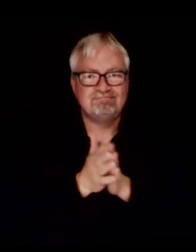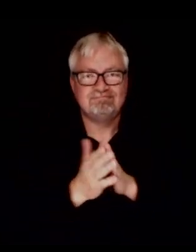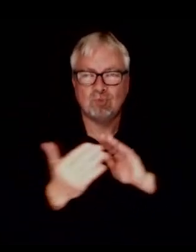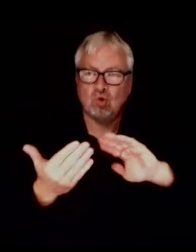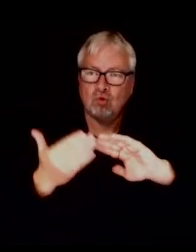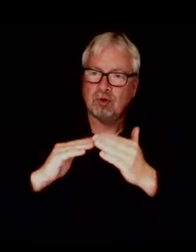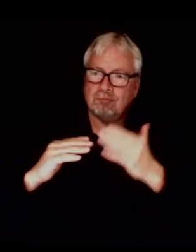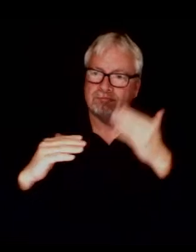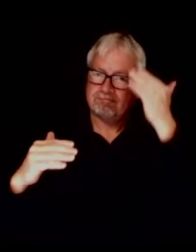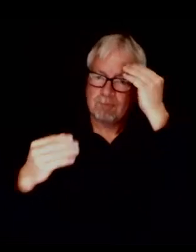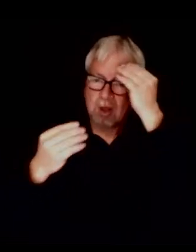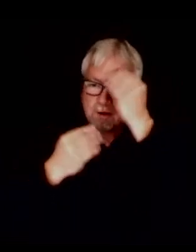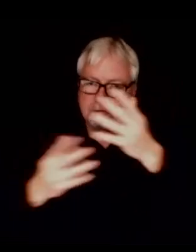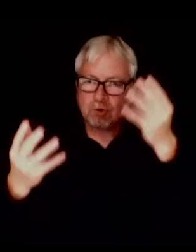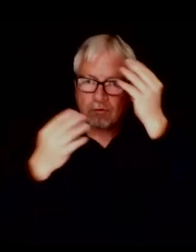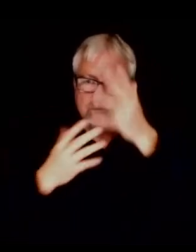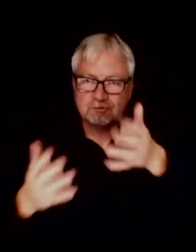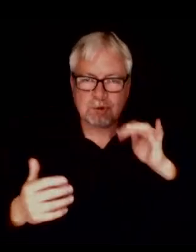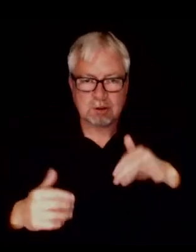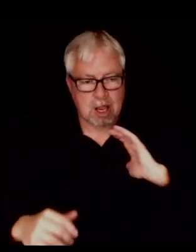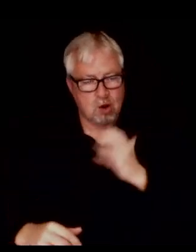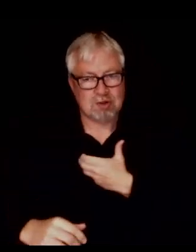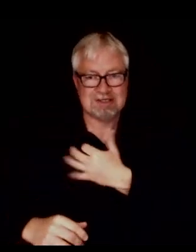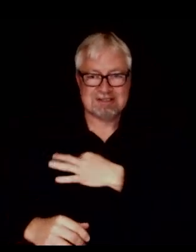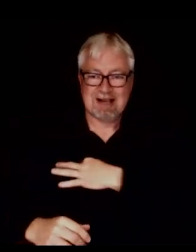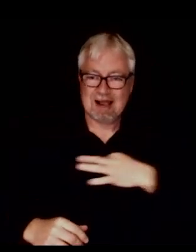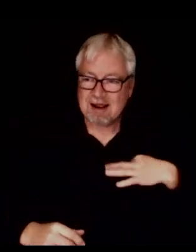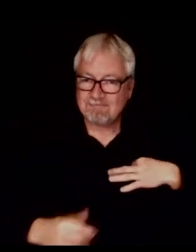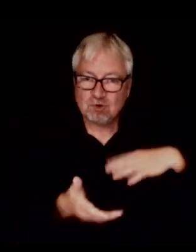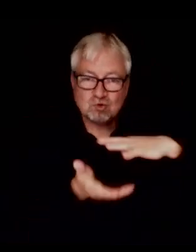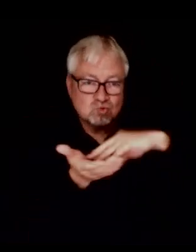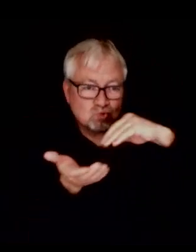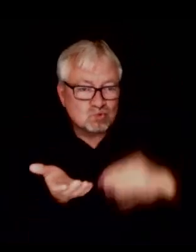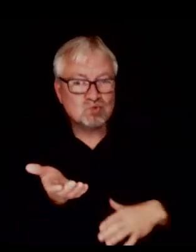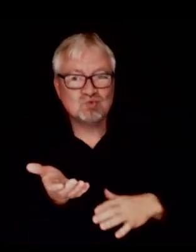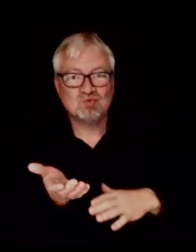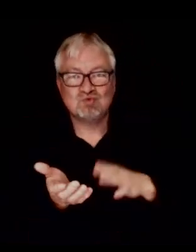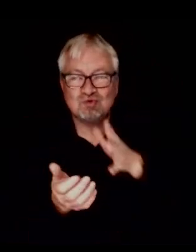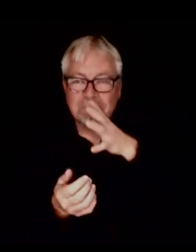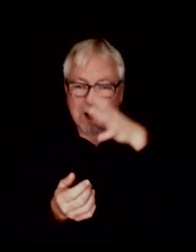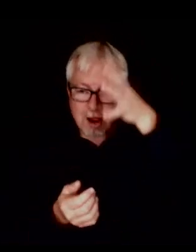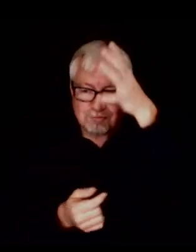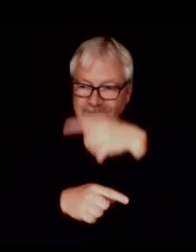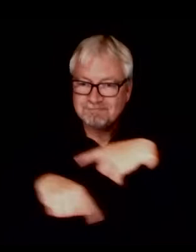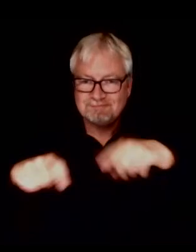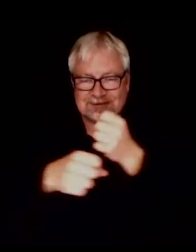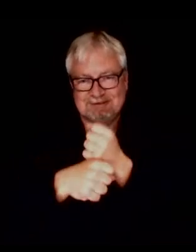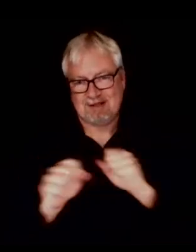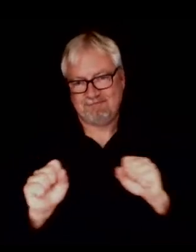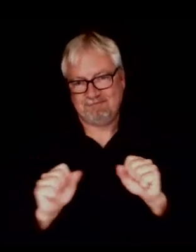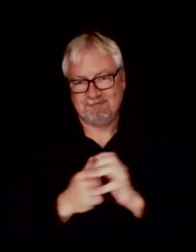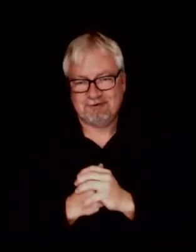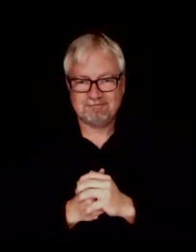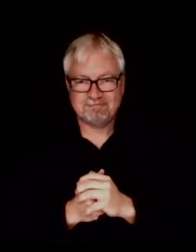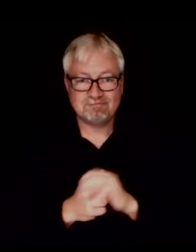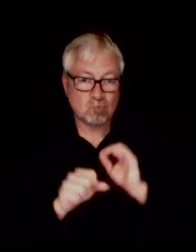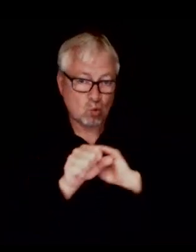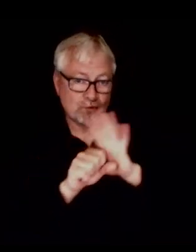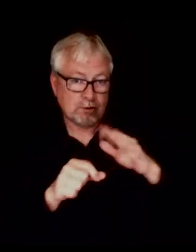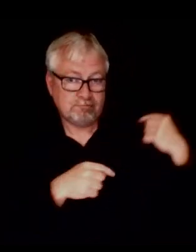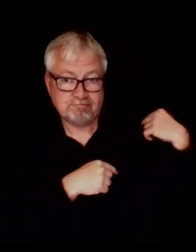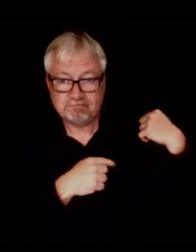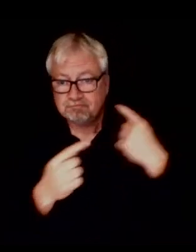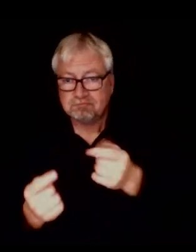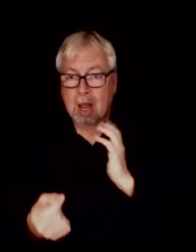safe. Their partnership and their support of our school community throughout this pandemic has been invaluable, and we have deeply